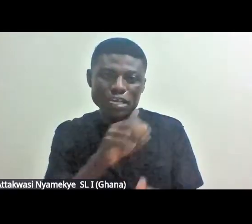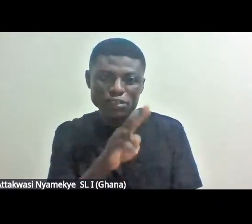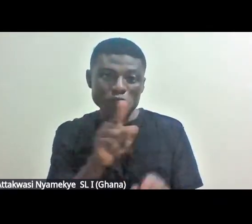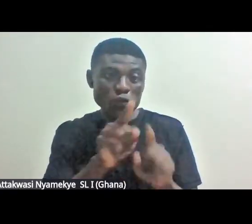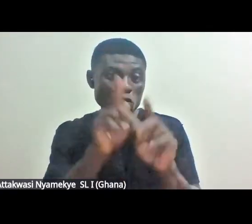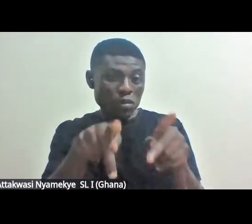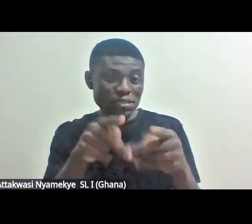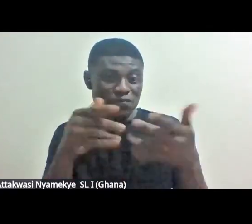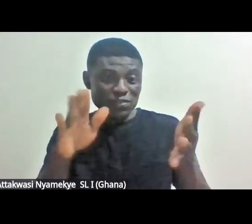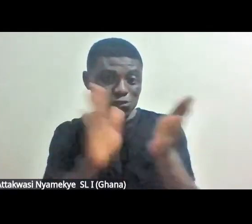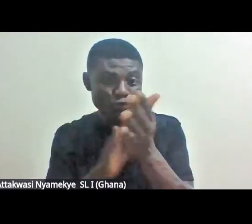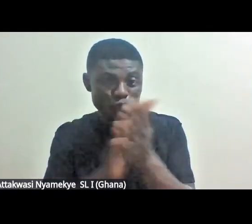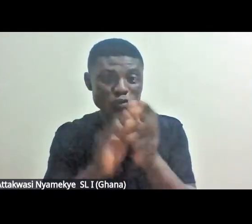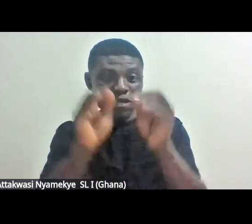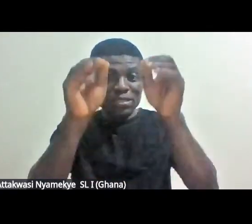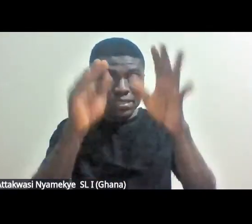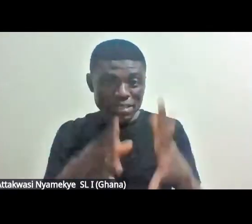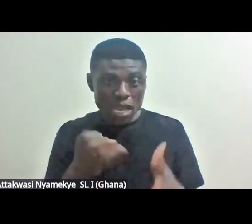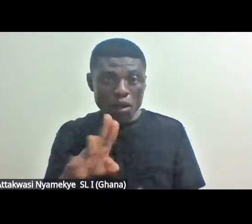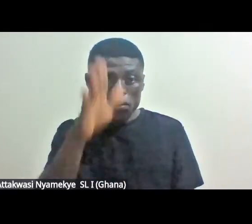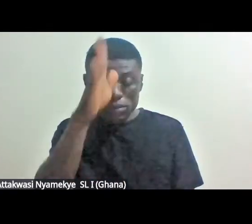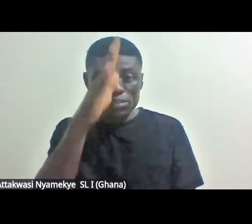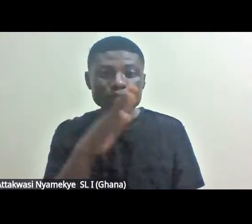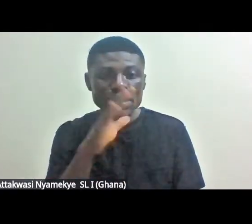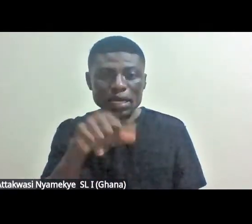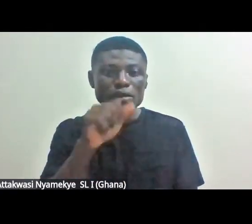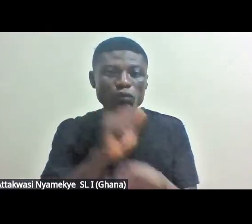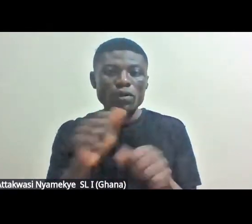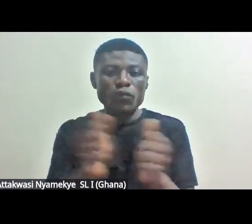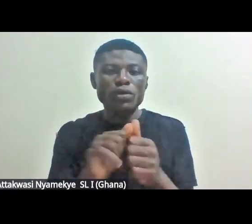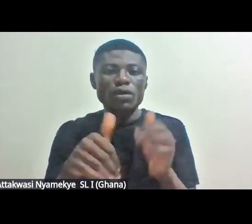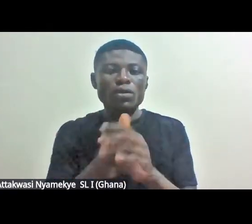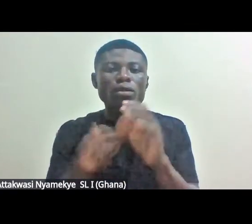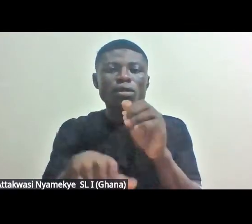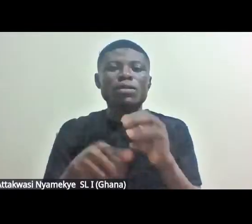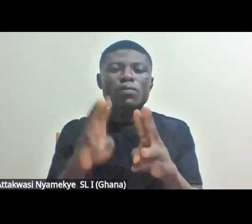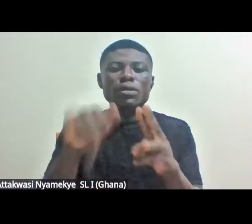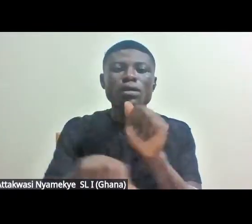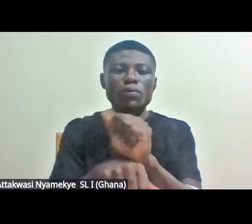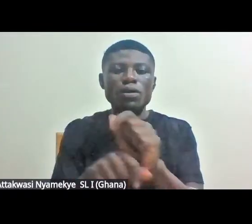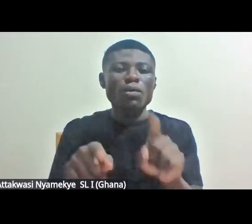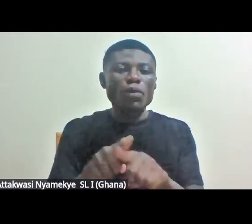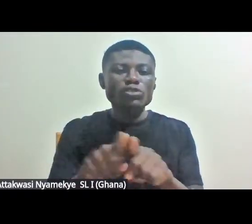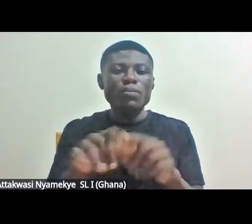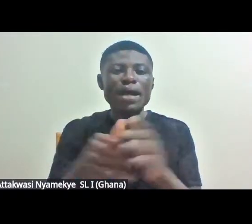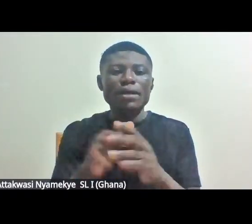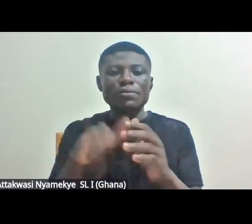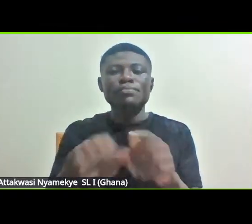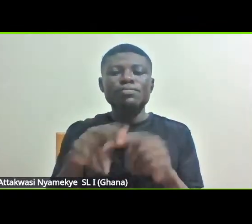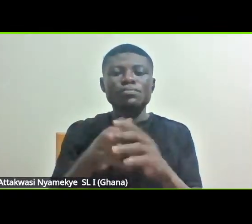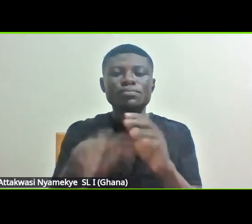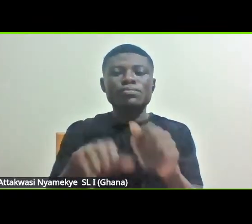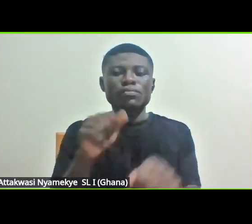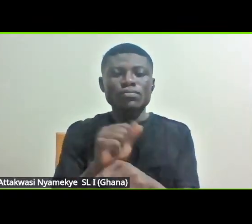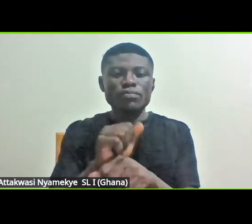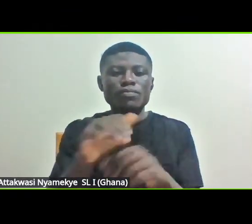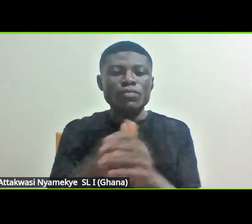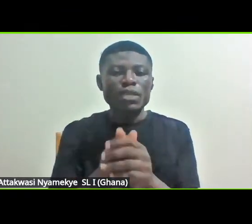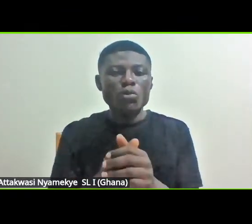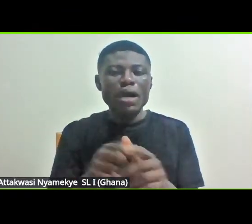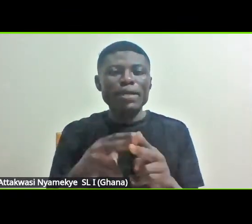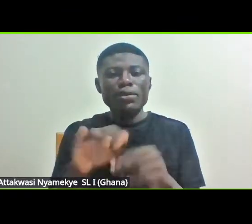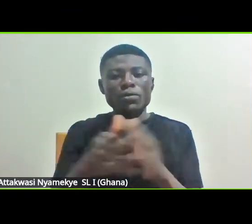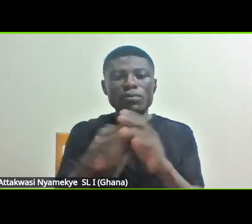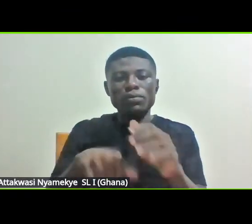educator or a parent, can utilize it in a way that can also support your child's Photograph. that